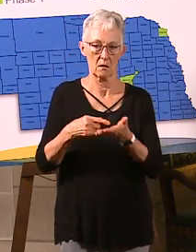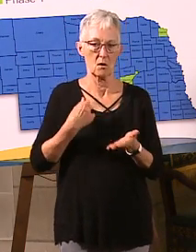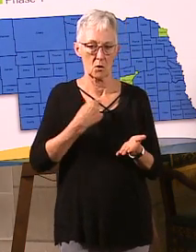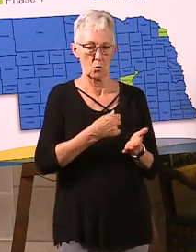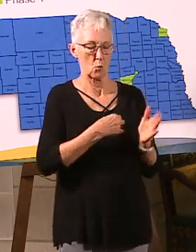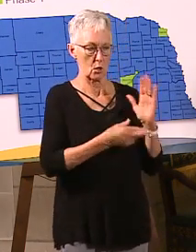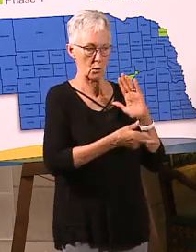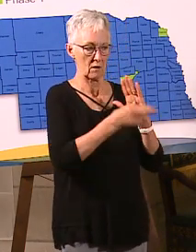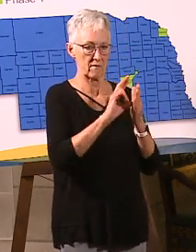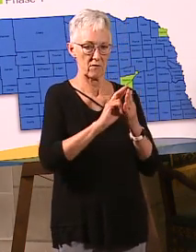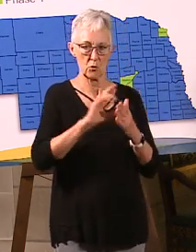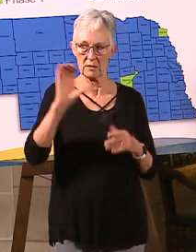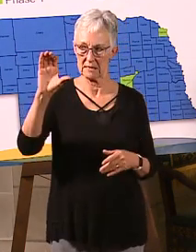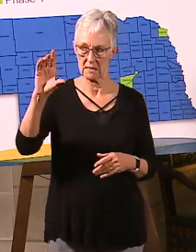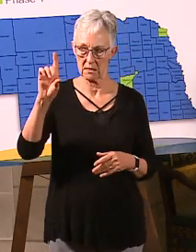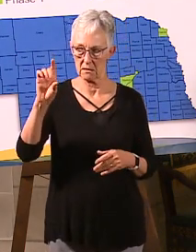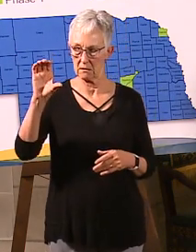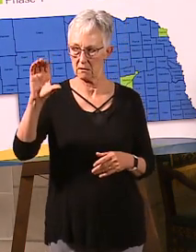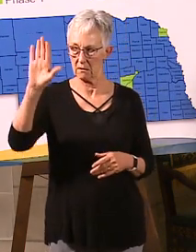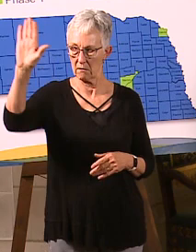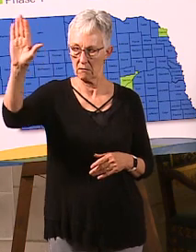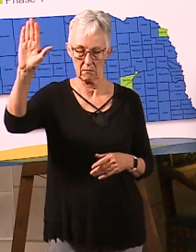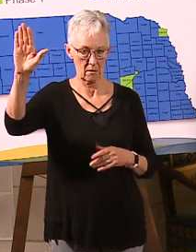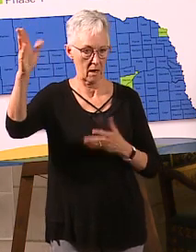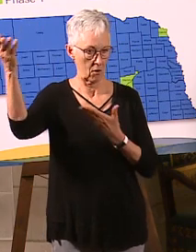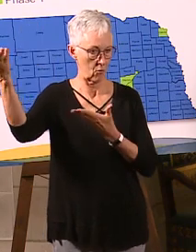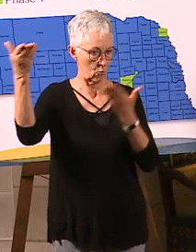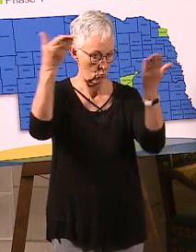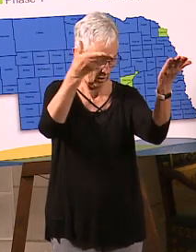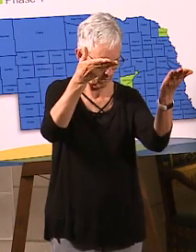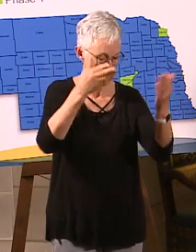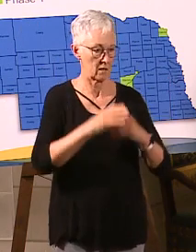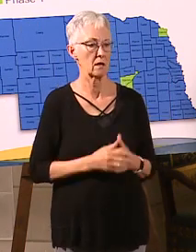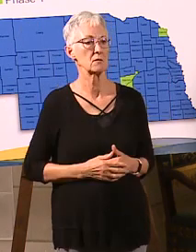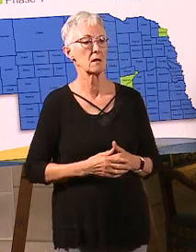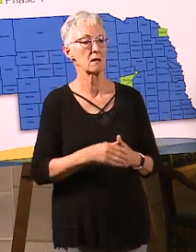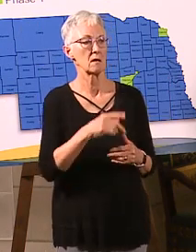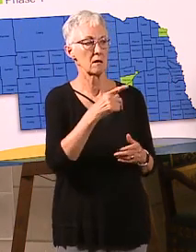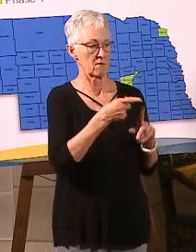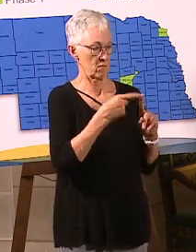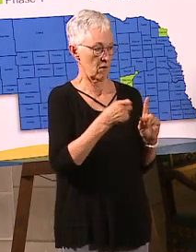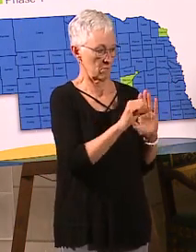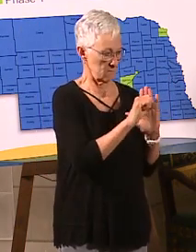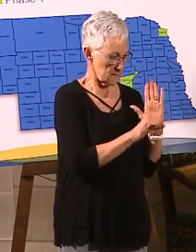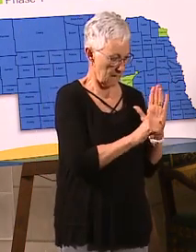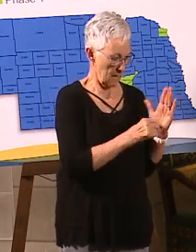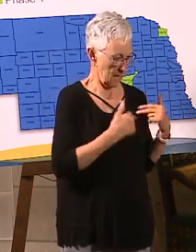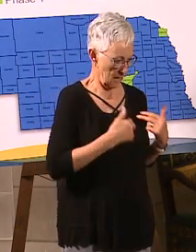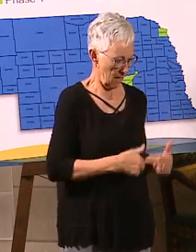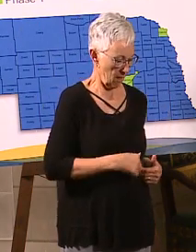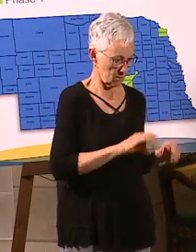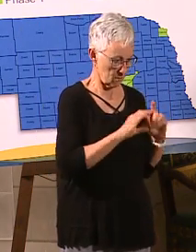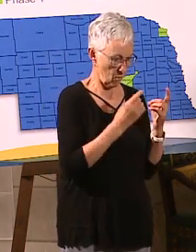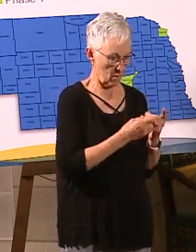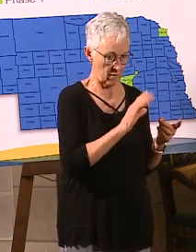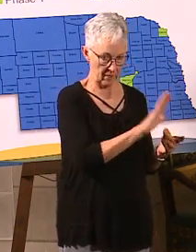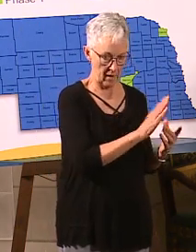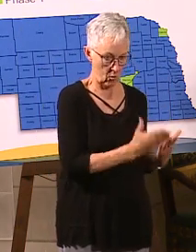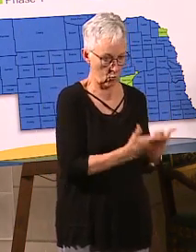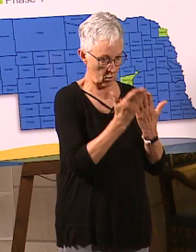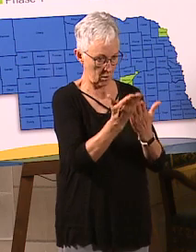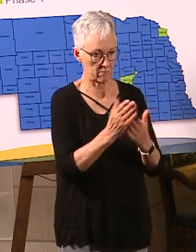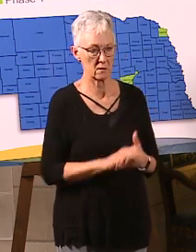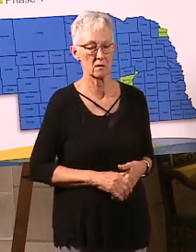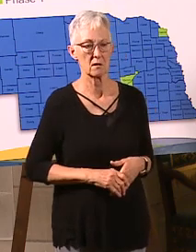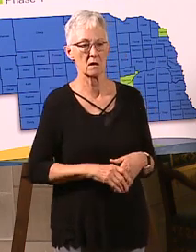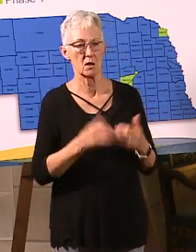guidance from CDC, the guidance that local public health has, the guidance that state health has, looking at the types of things that'll make a real